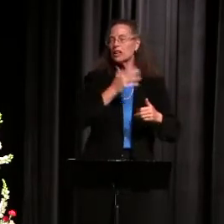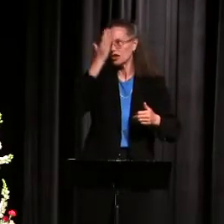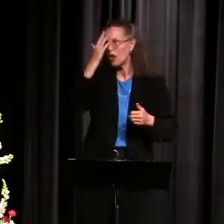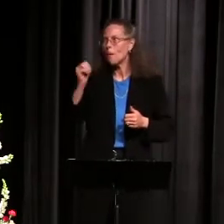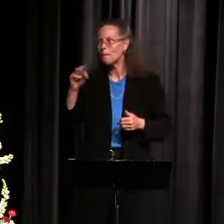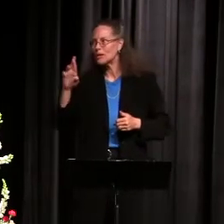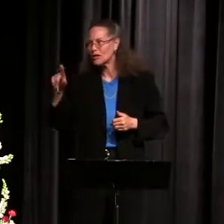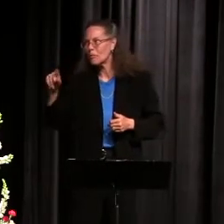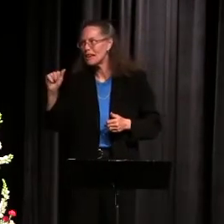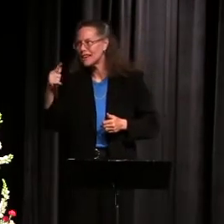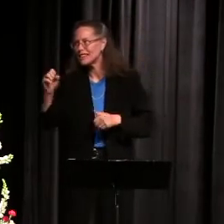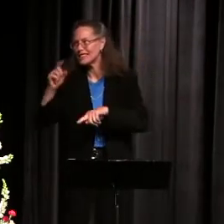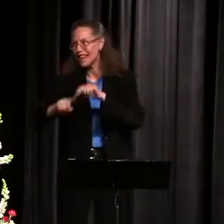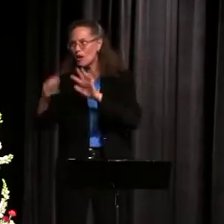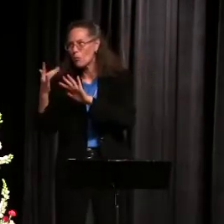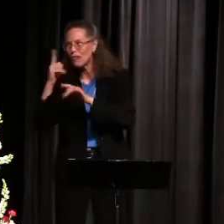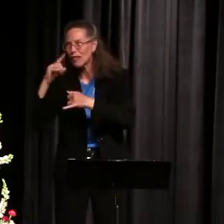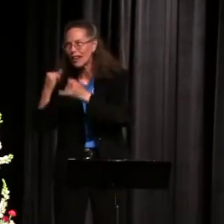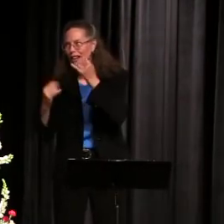Mr. Page can't relate to that last one.